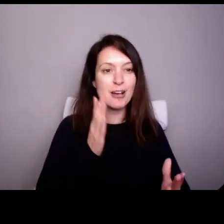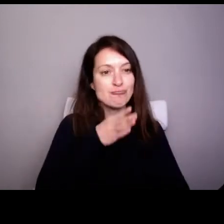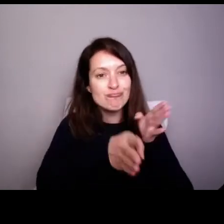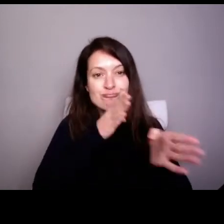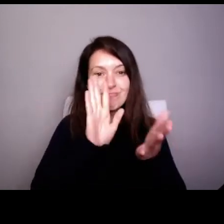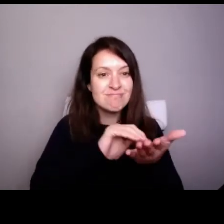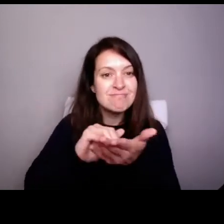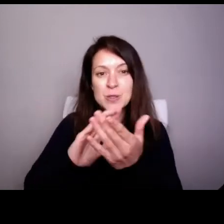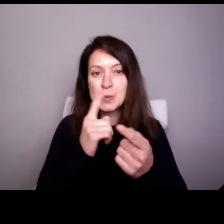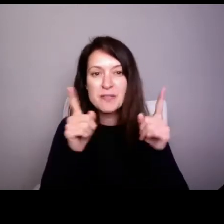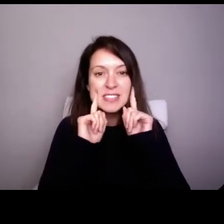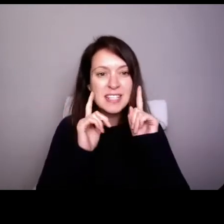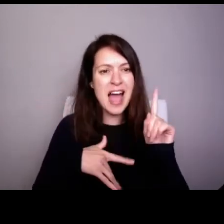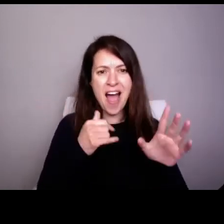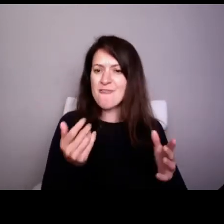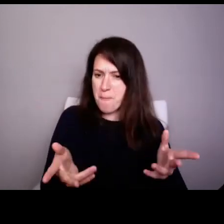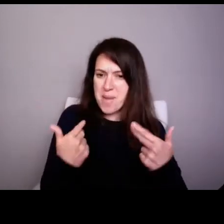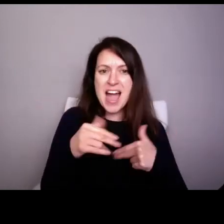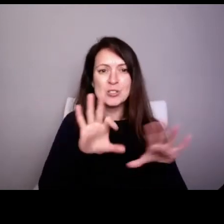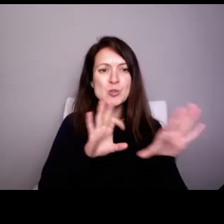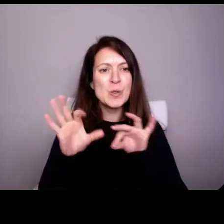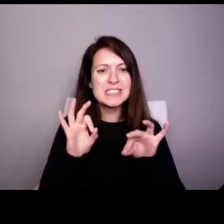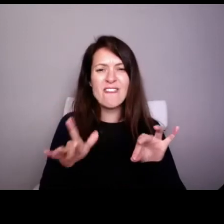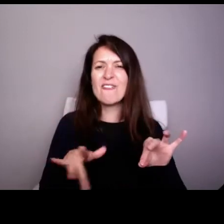again and felt like a normal student again."